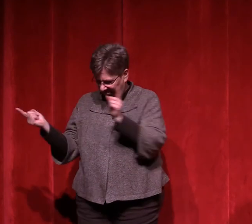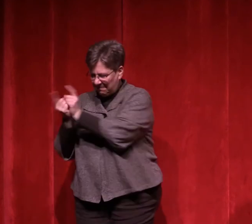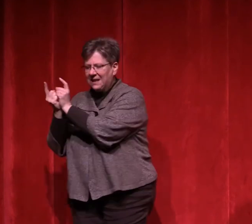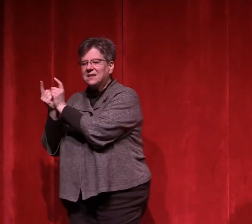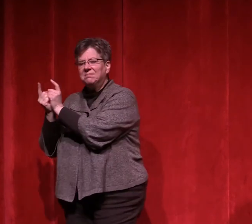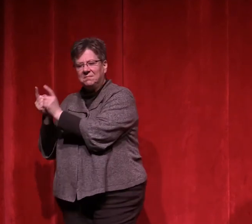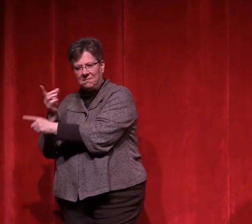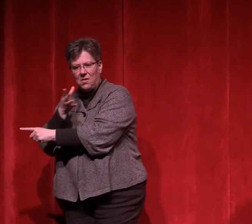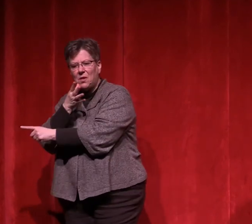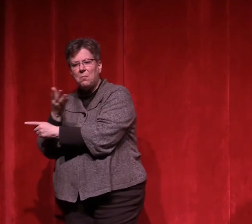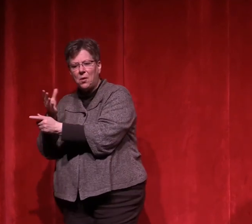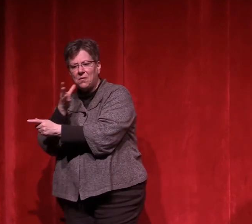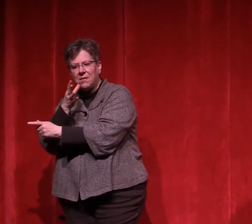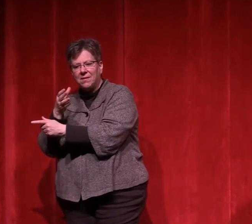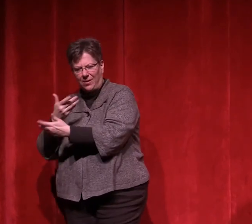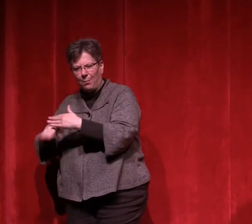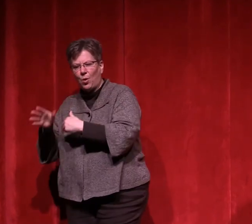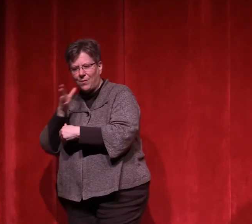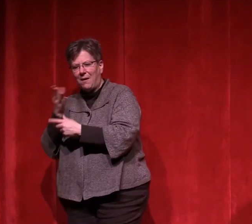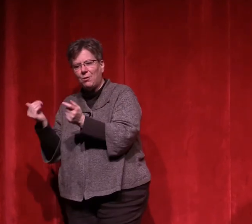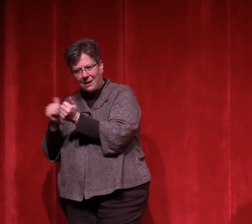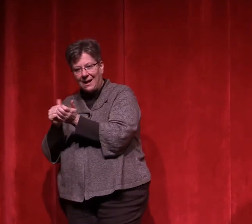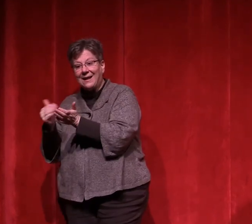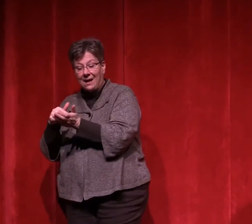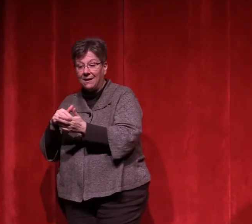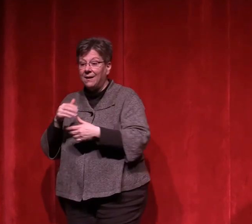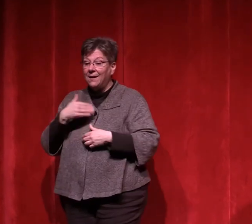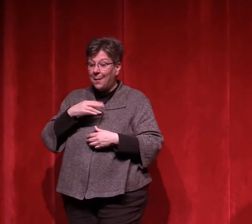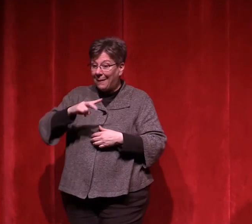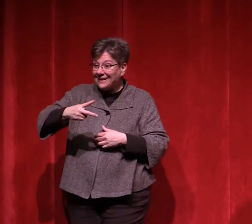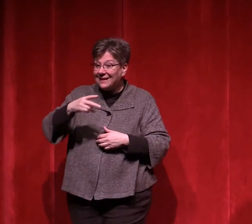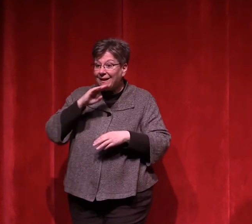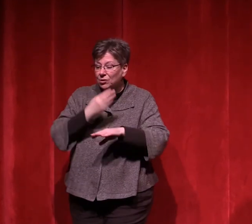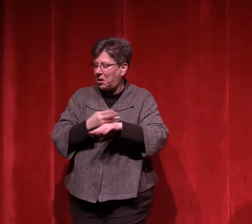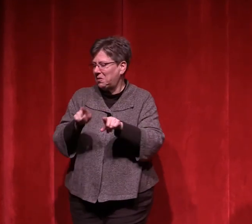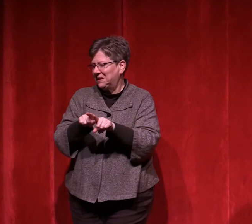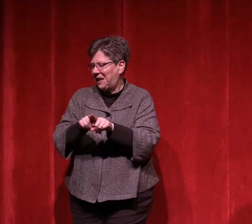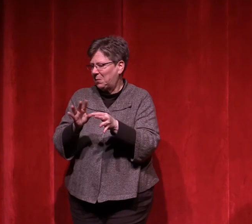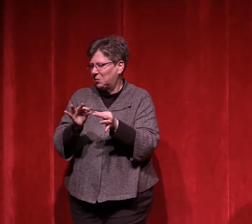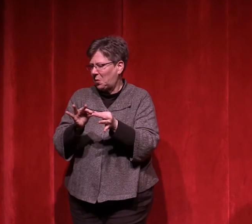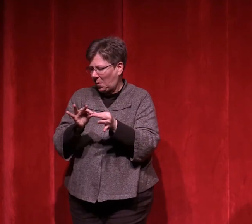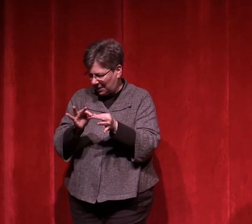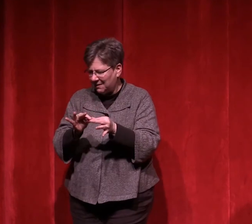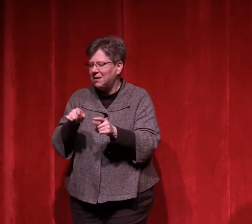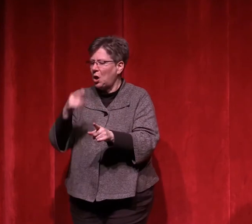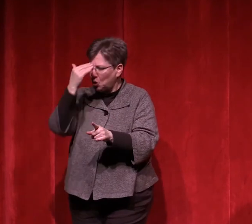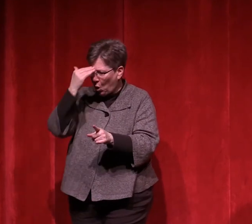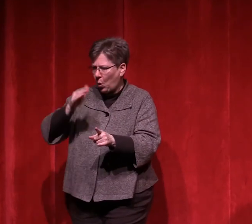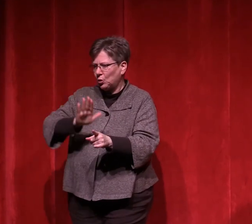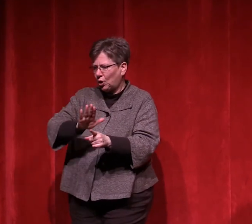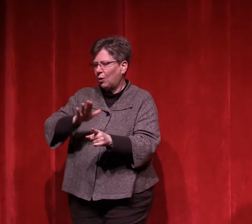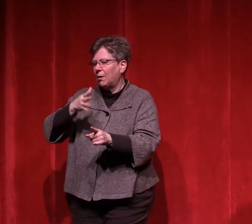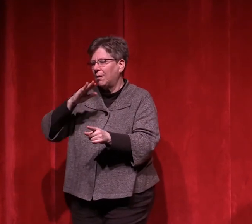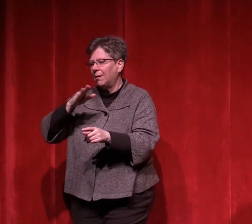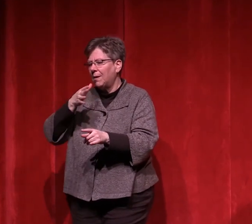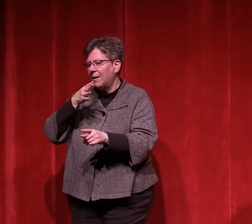their birth mothers and having whatever contact they wanted to have with them. And